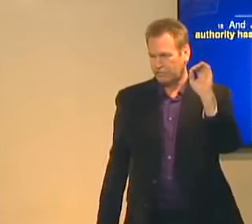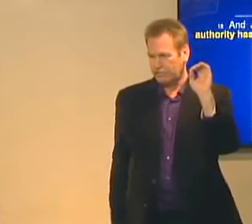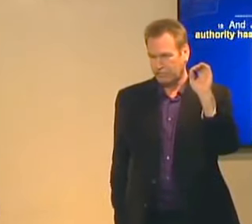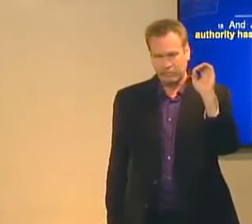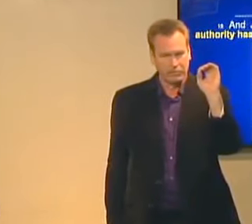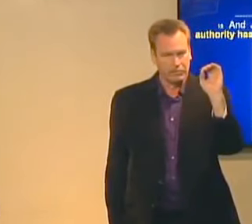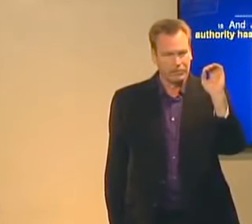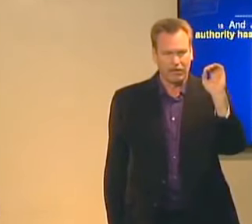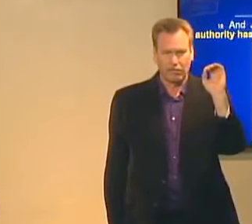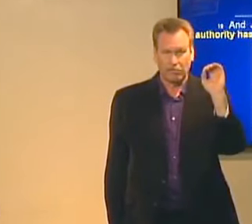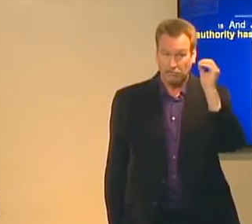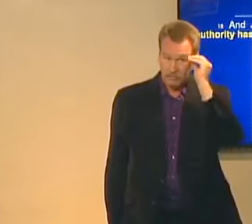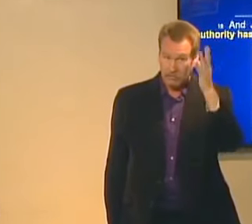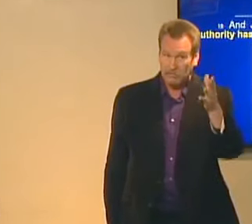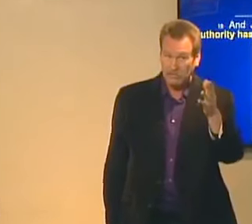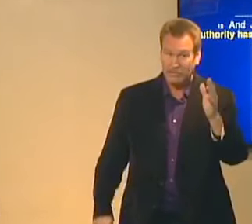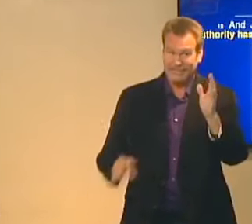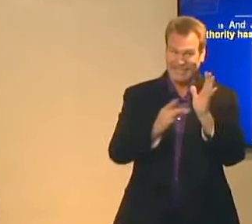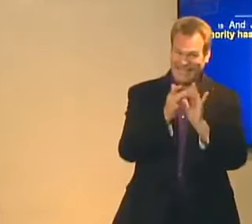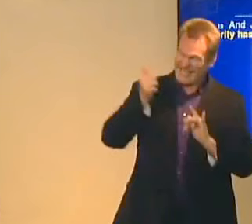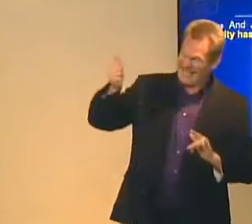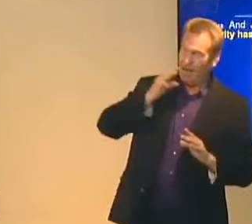And some people argue that it doesn't appear in the New Testament.